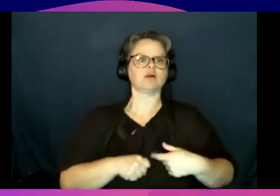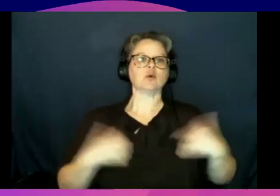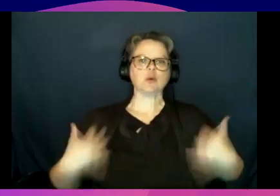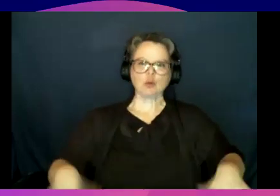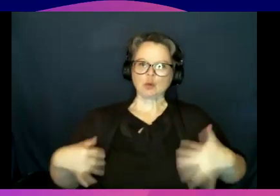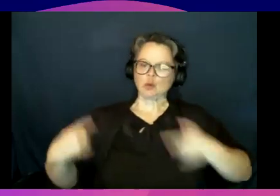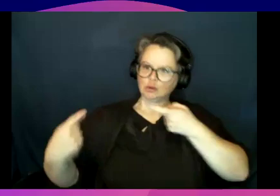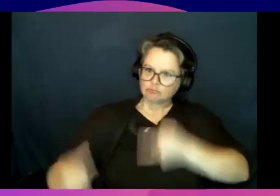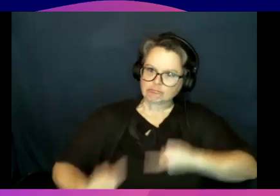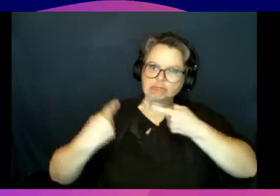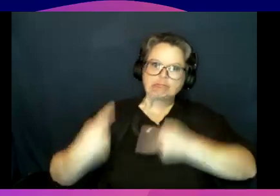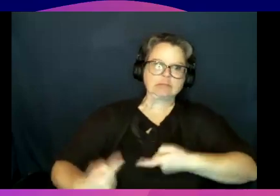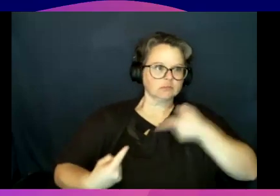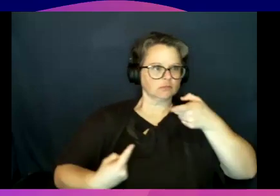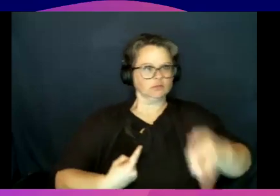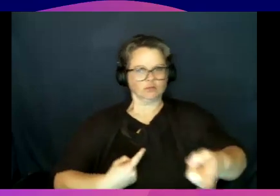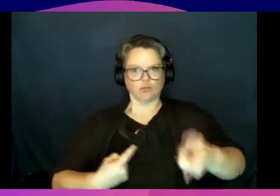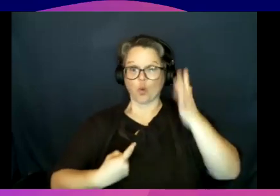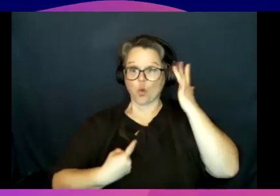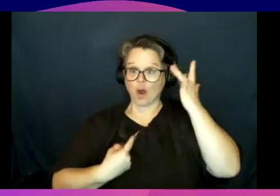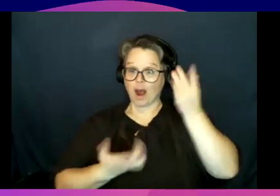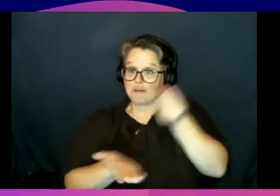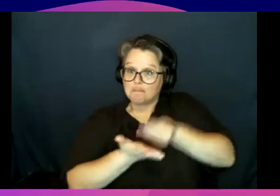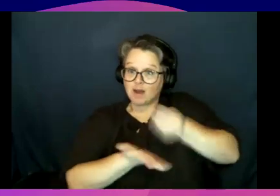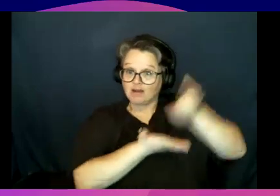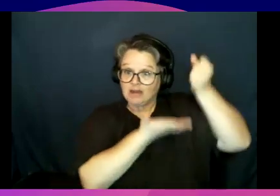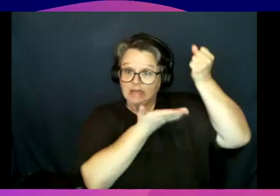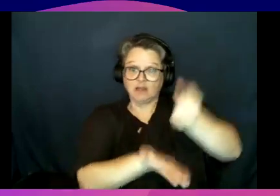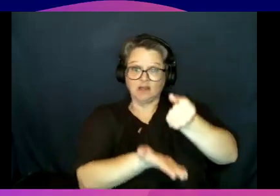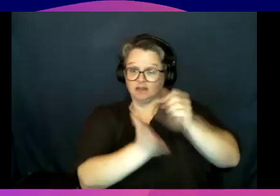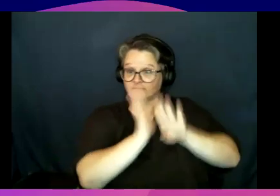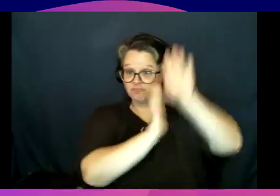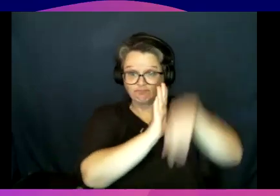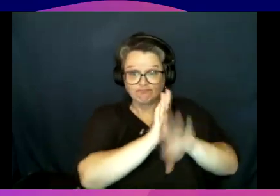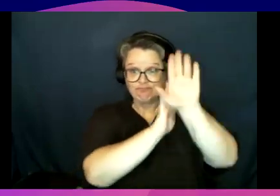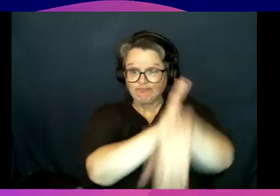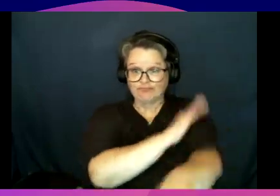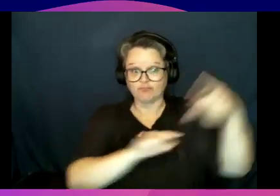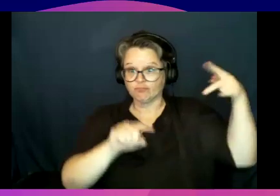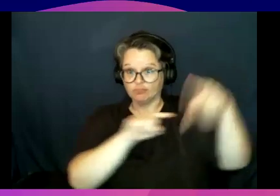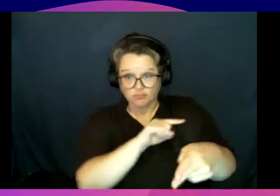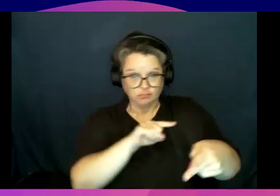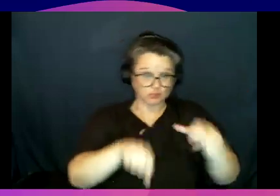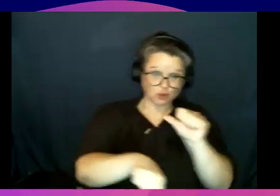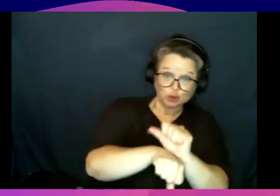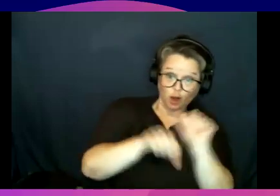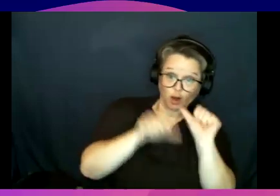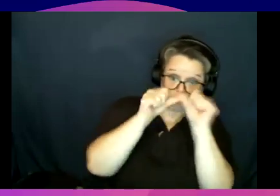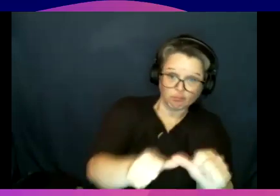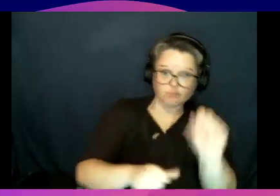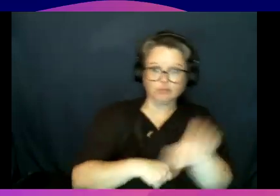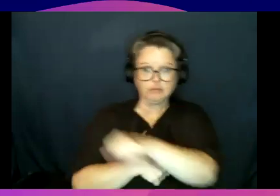demands of the work are ever increasing, as we saw during the pandemic, and how workers balance their desire to do social